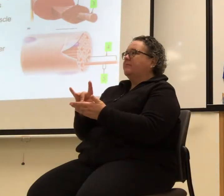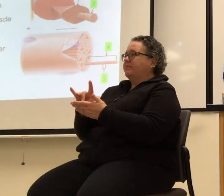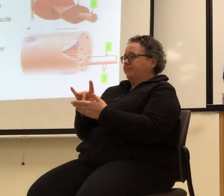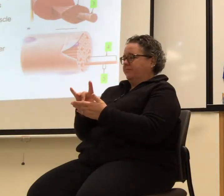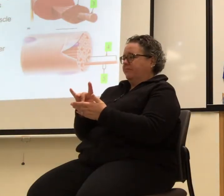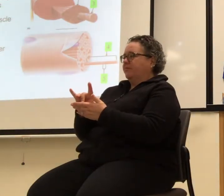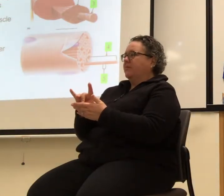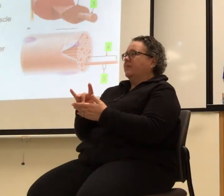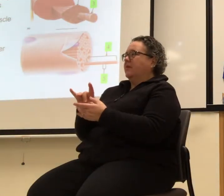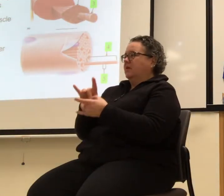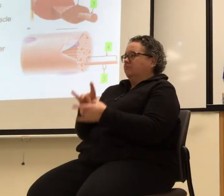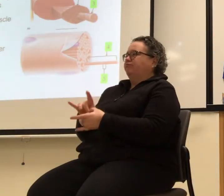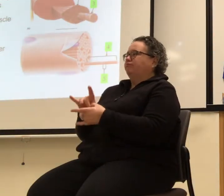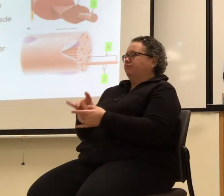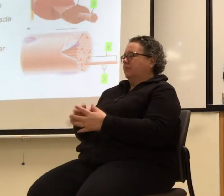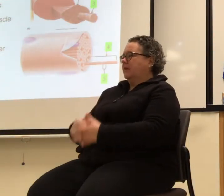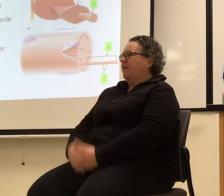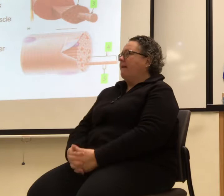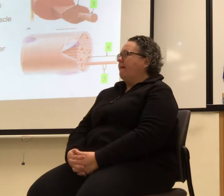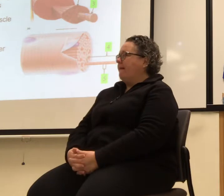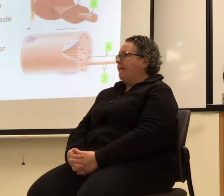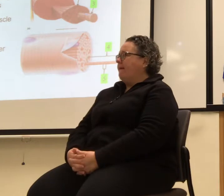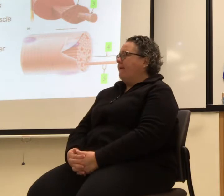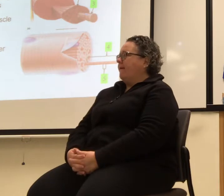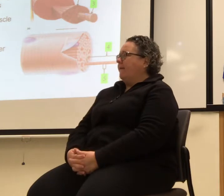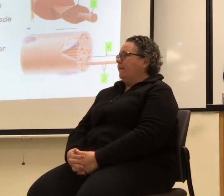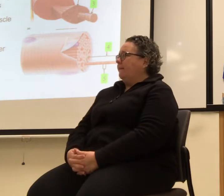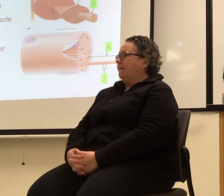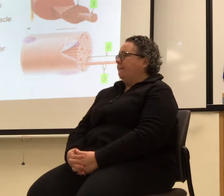Inserts onto bone